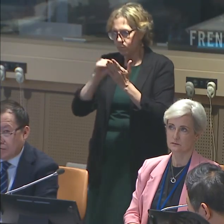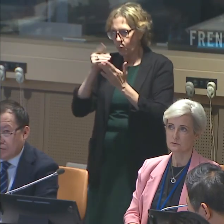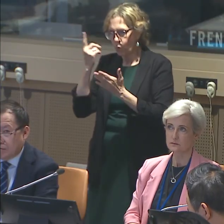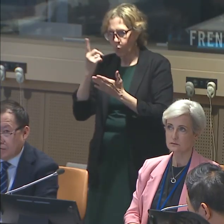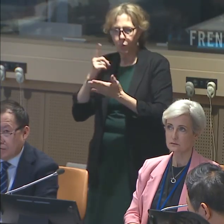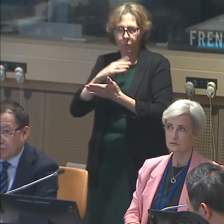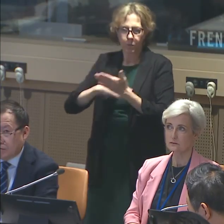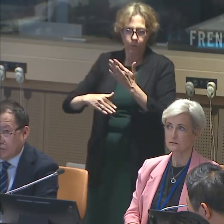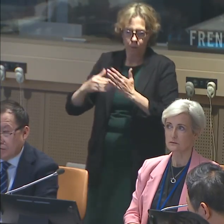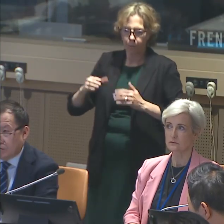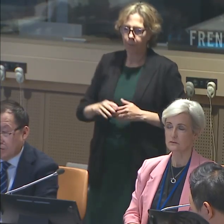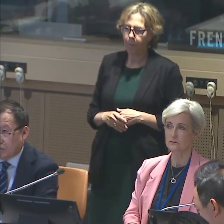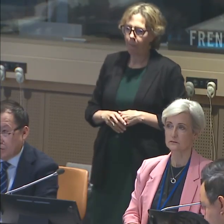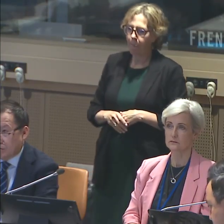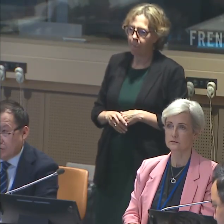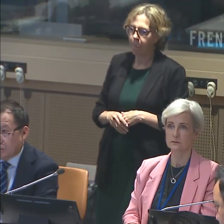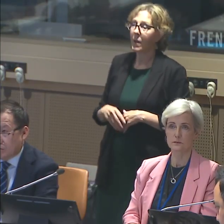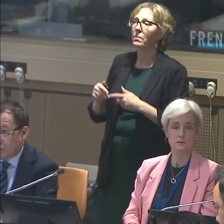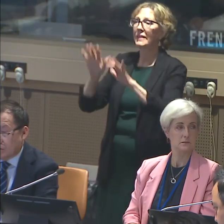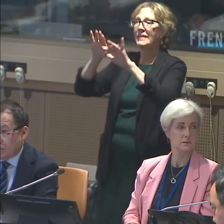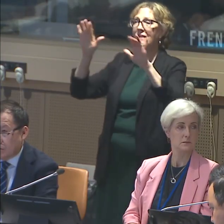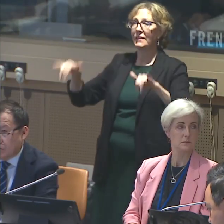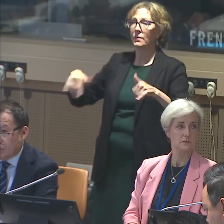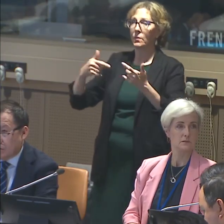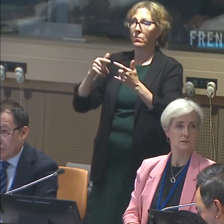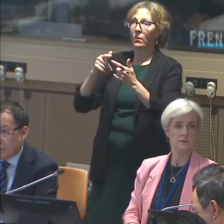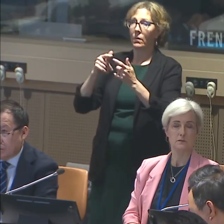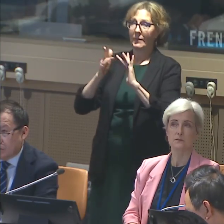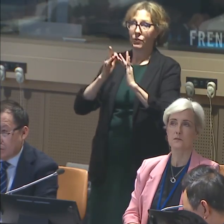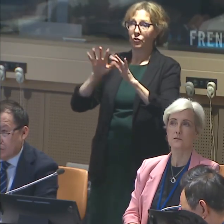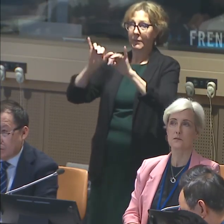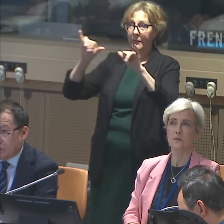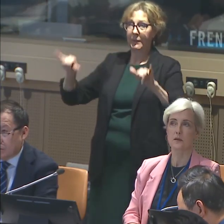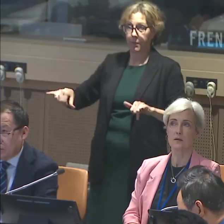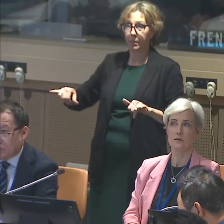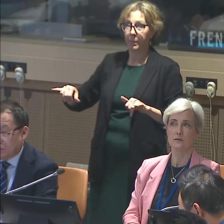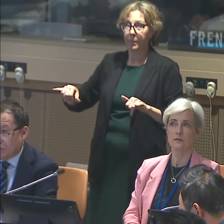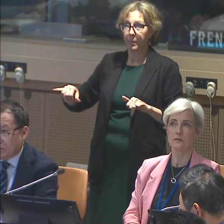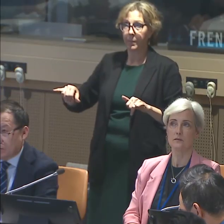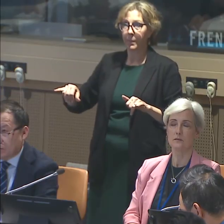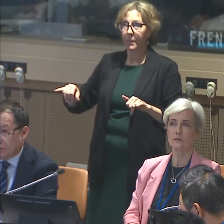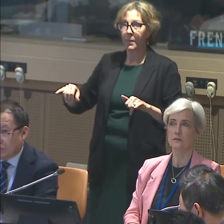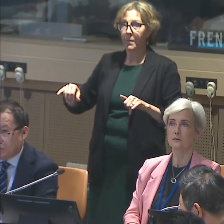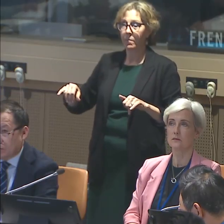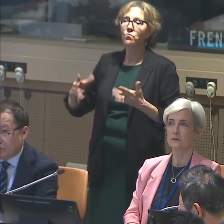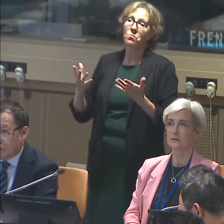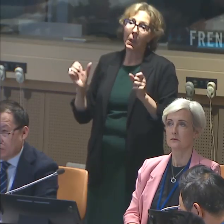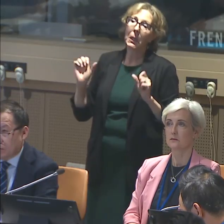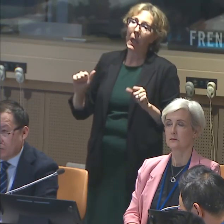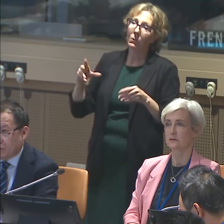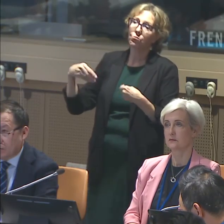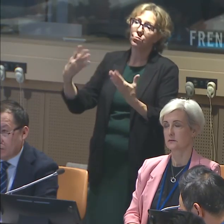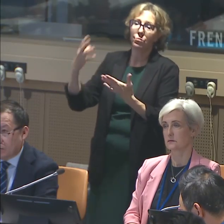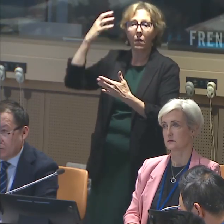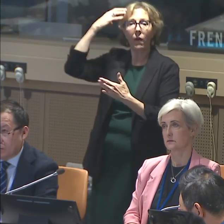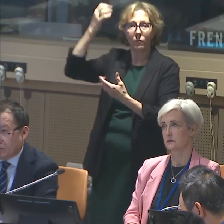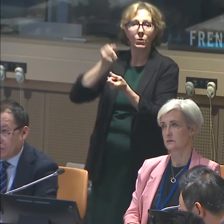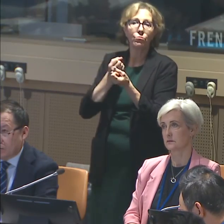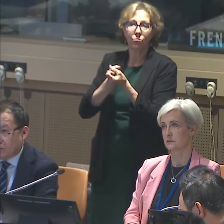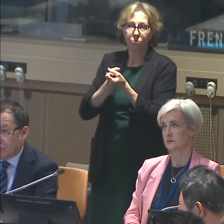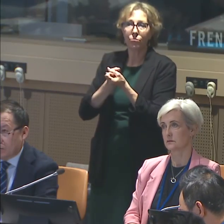that digitization system, digital system provide is also a great guarantee for government with regards